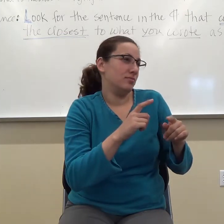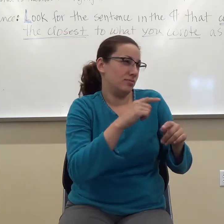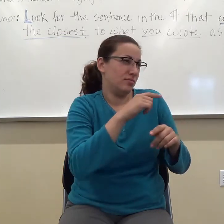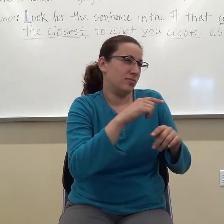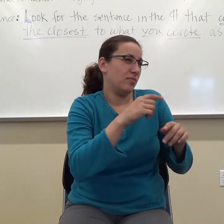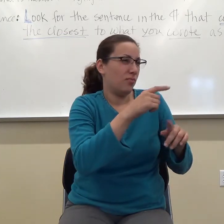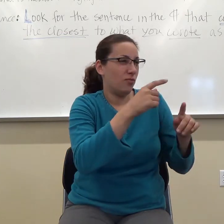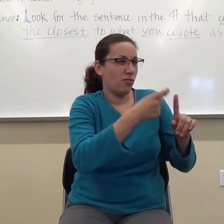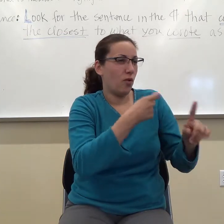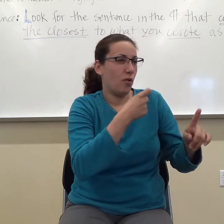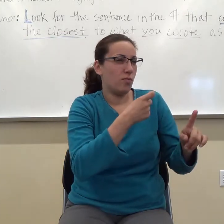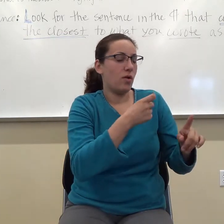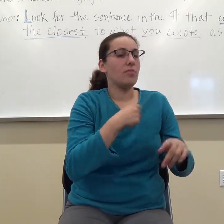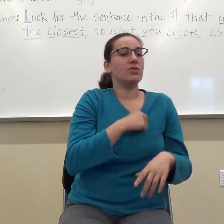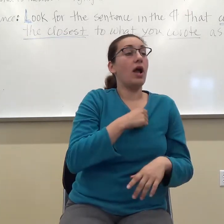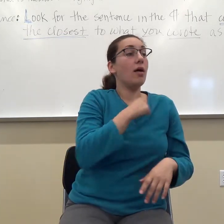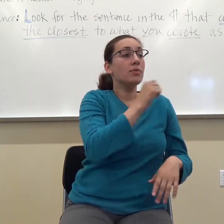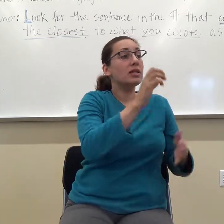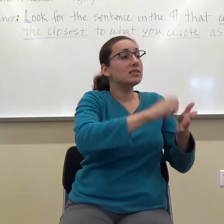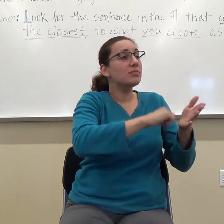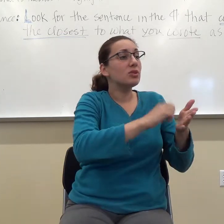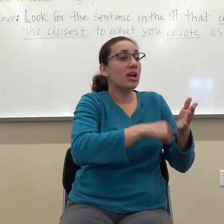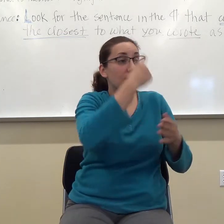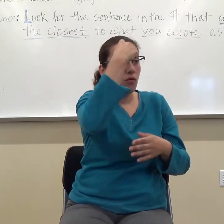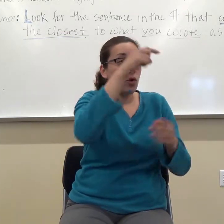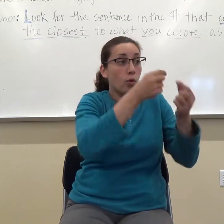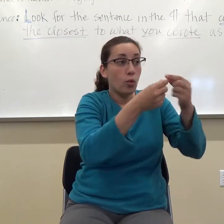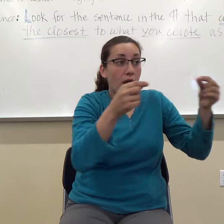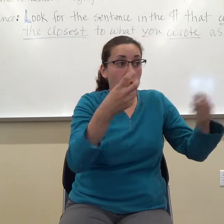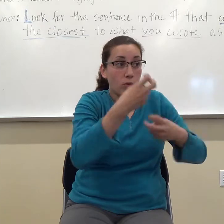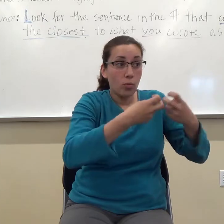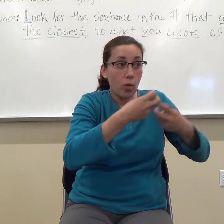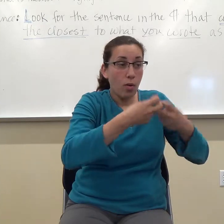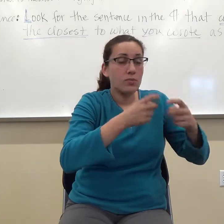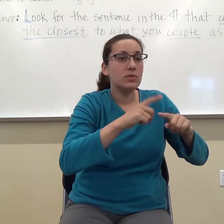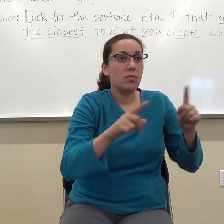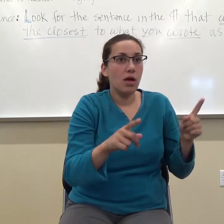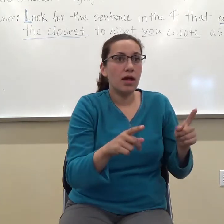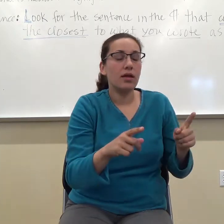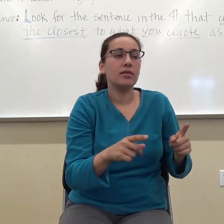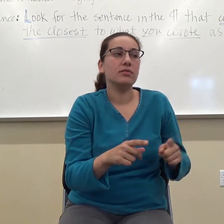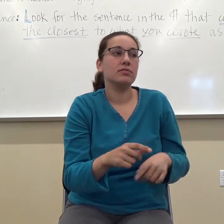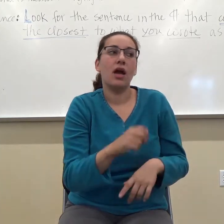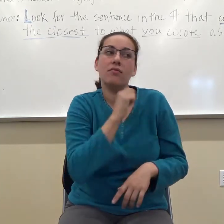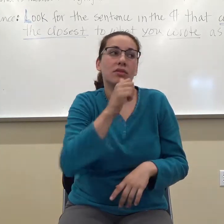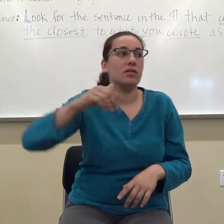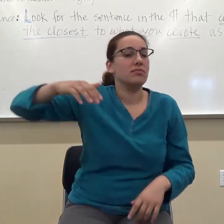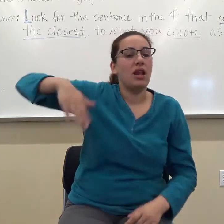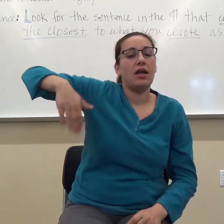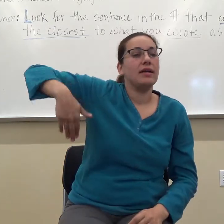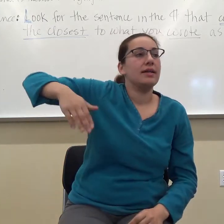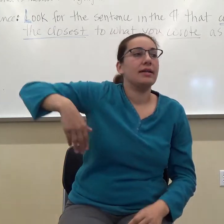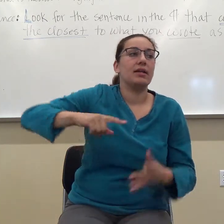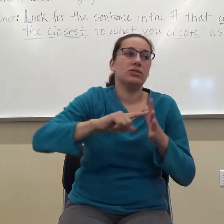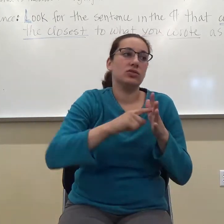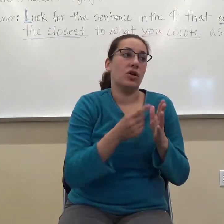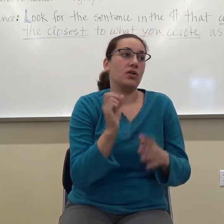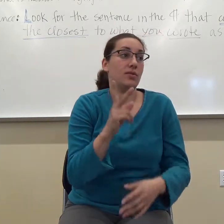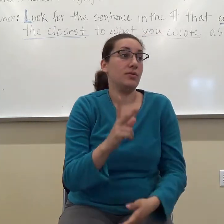forth. Maybe one day down the road I will take off for it, but I haven't started taking off for it yet. Okay, so I'm going to go ahead and